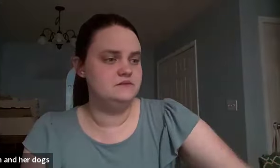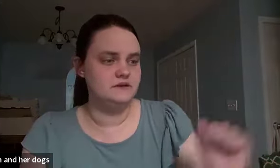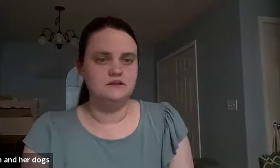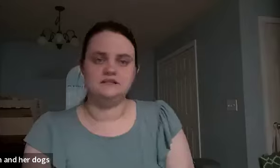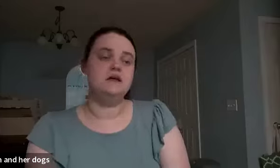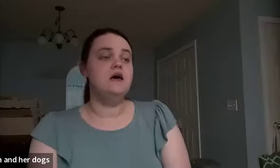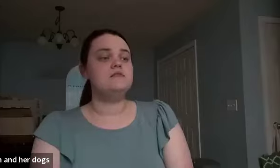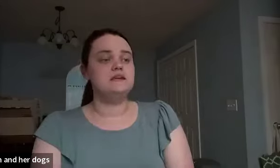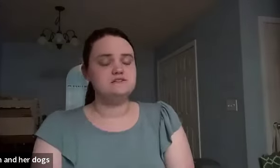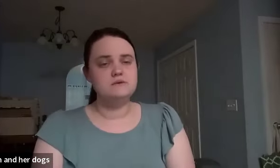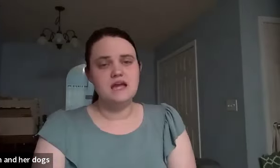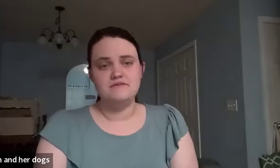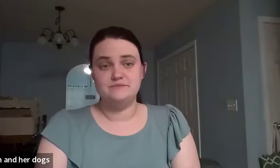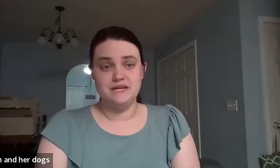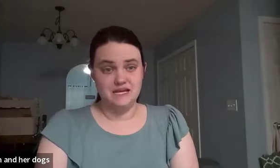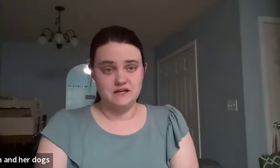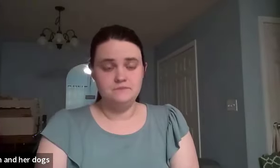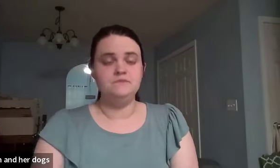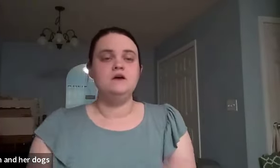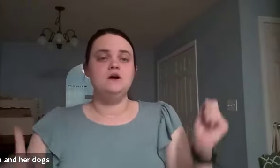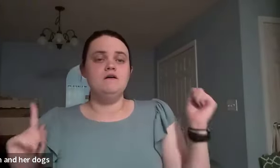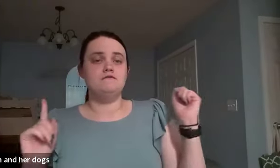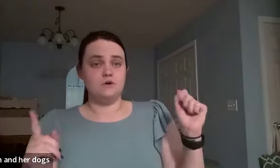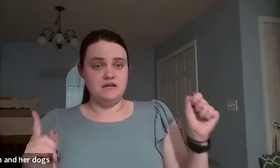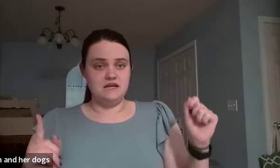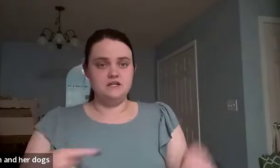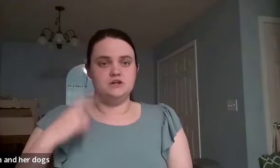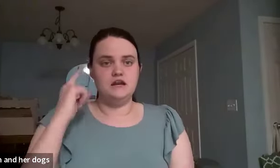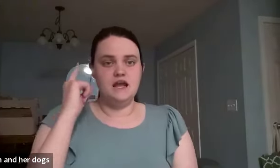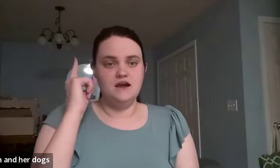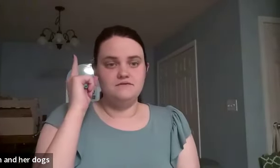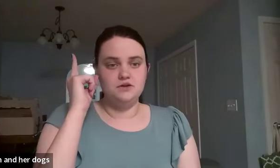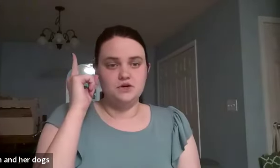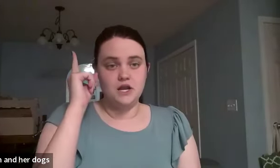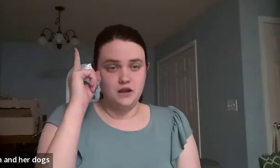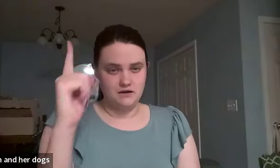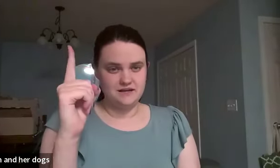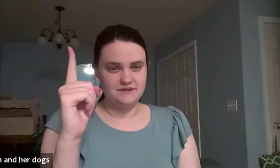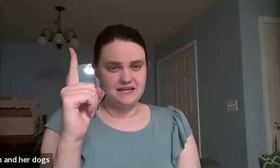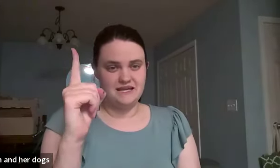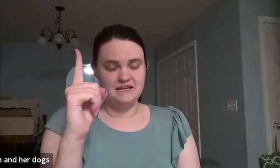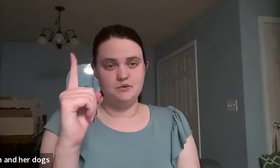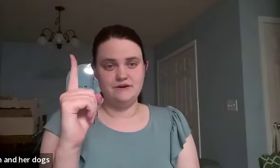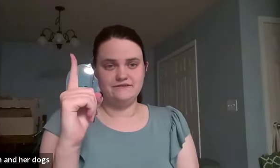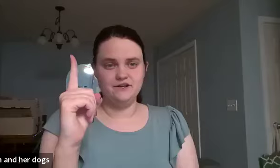Excuse me, goodness. The next one we have is banana. For banana, you're going to have your non-dominant hand and a pointer